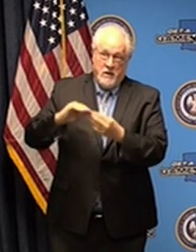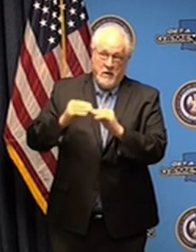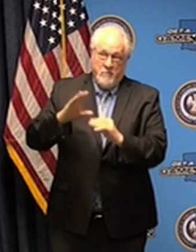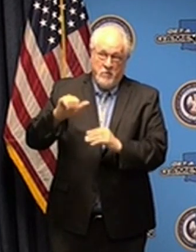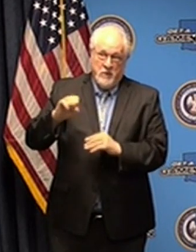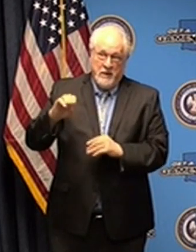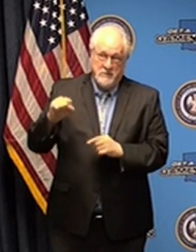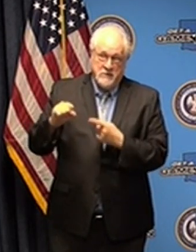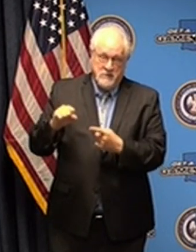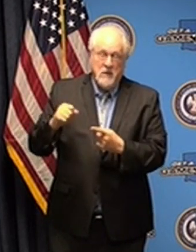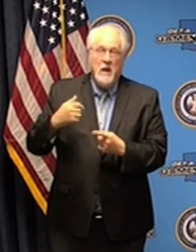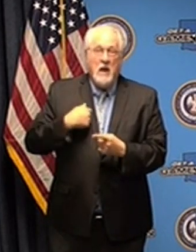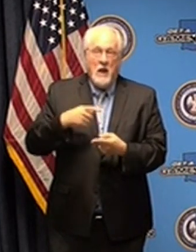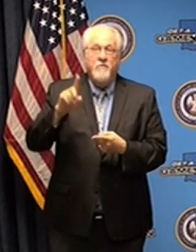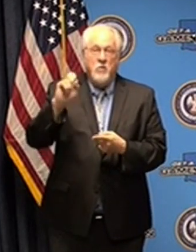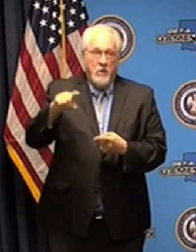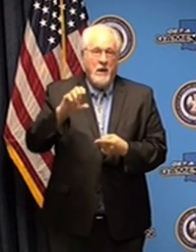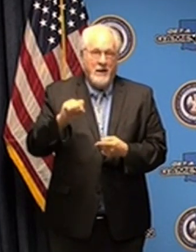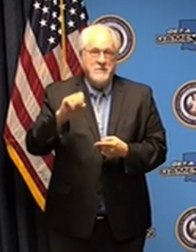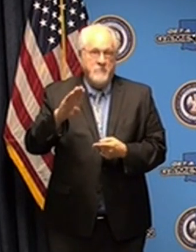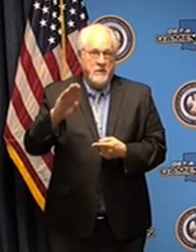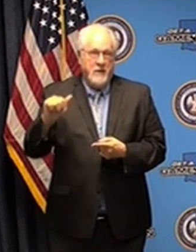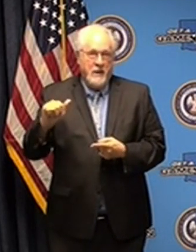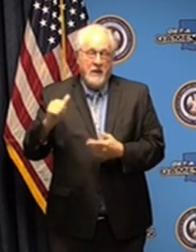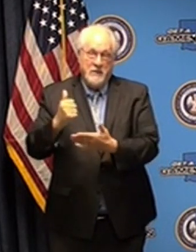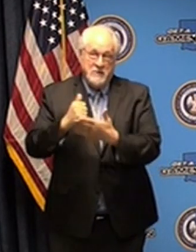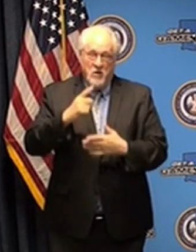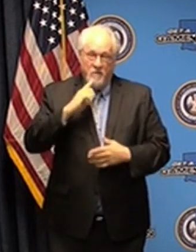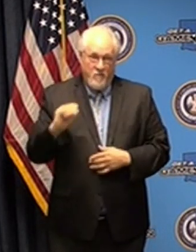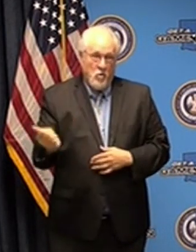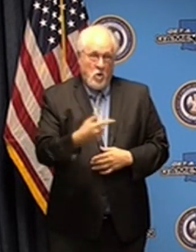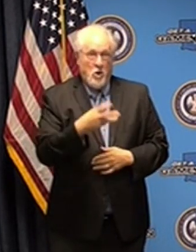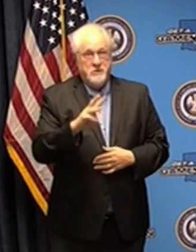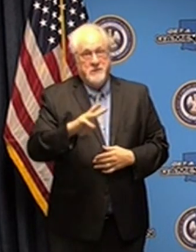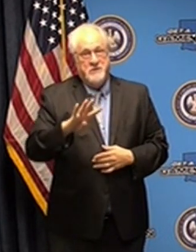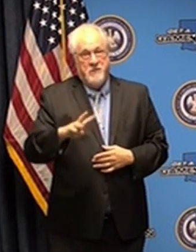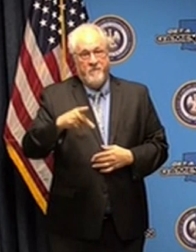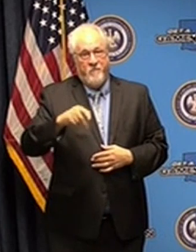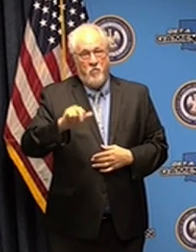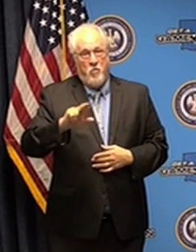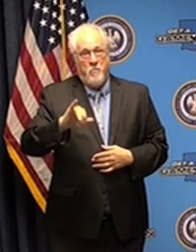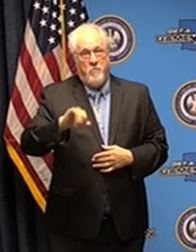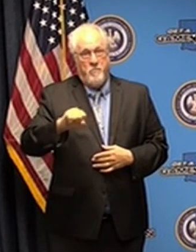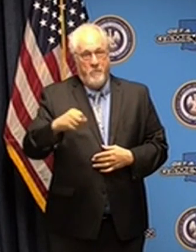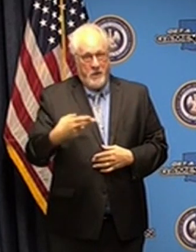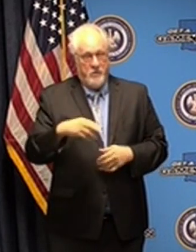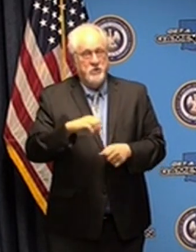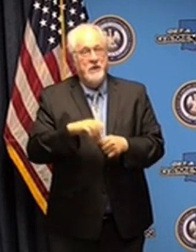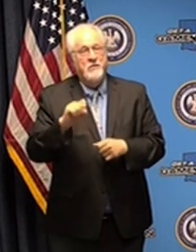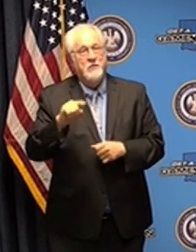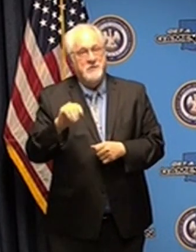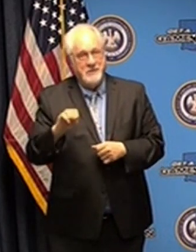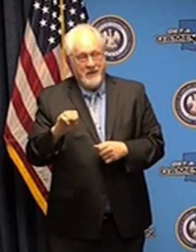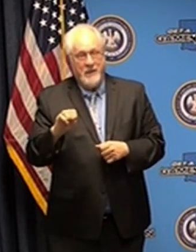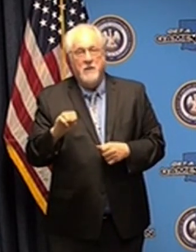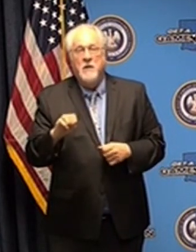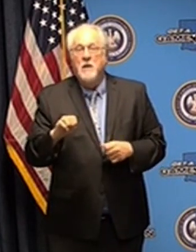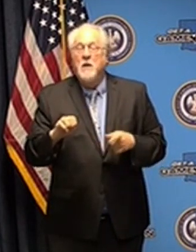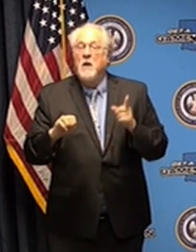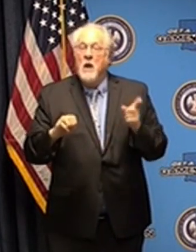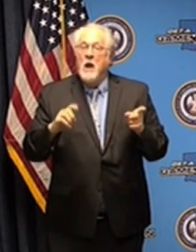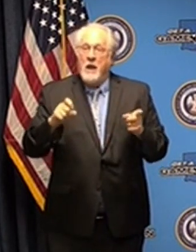cases, I have requested SBA assistance for all 64 parishes in the state. To get the process